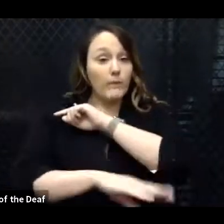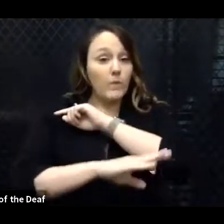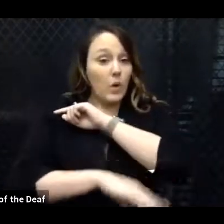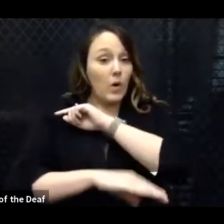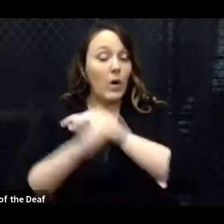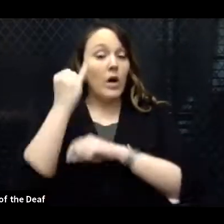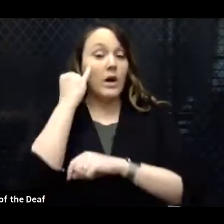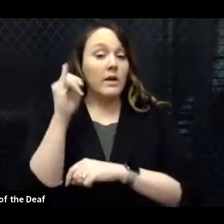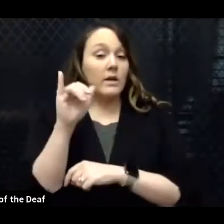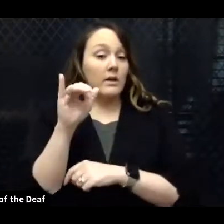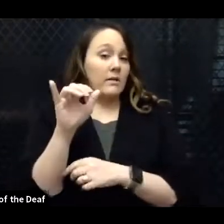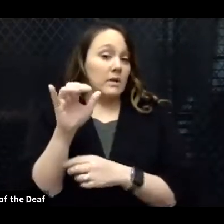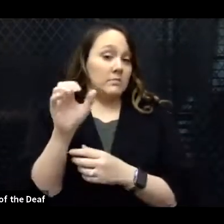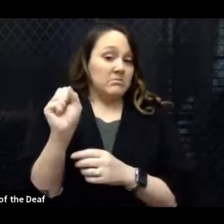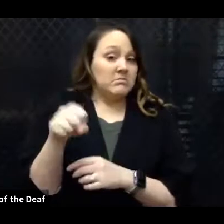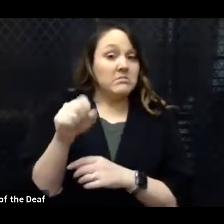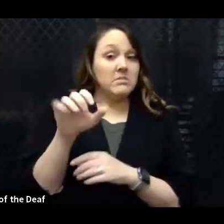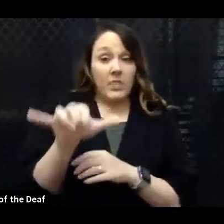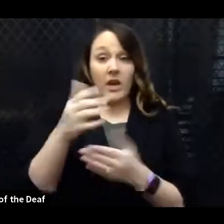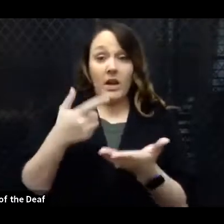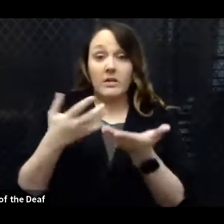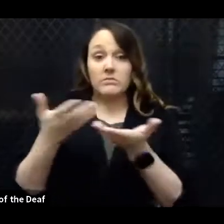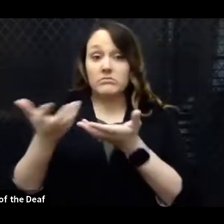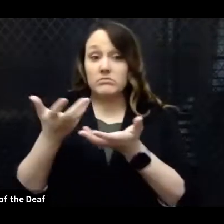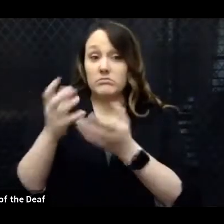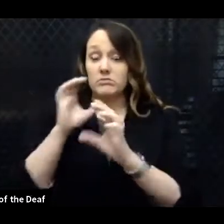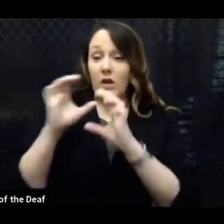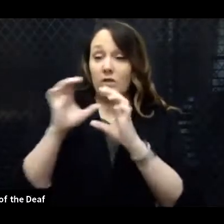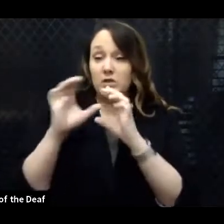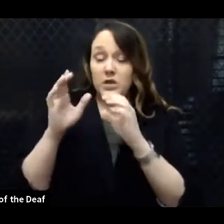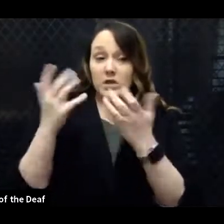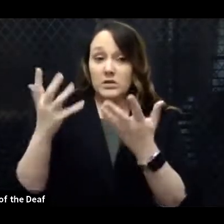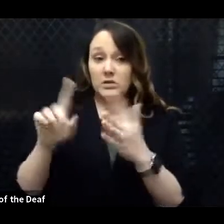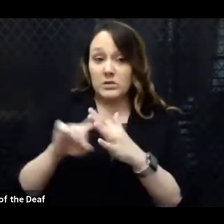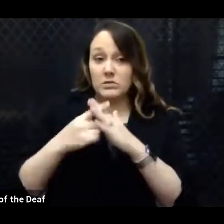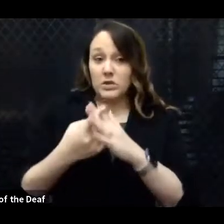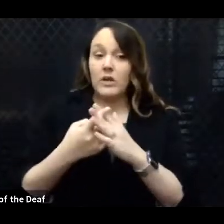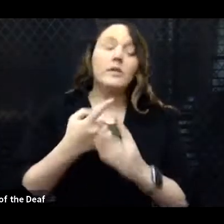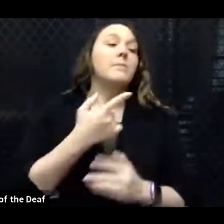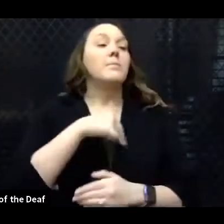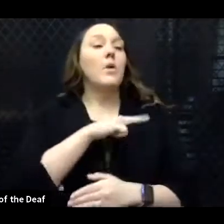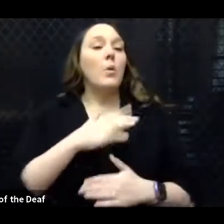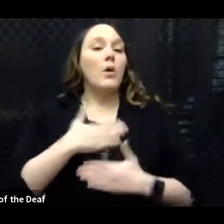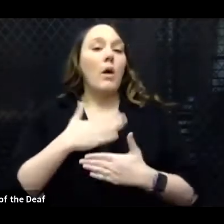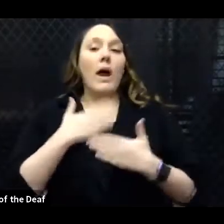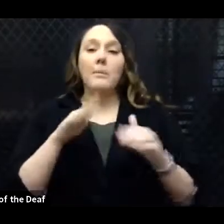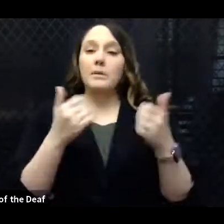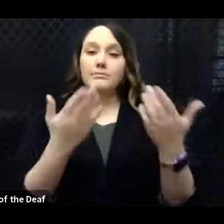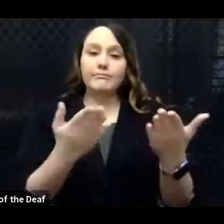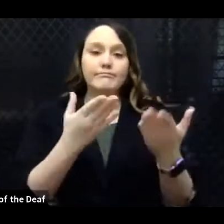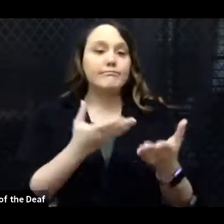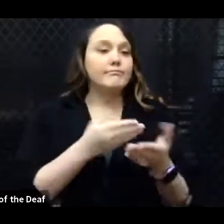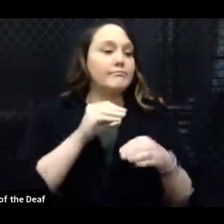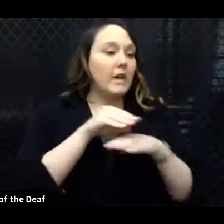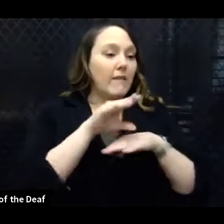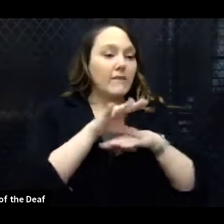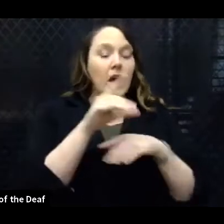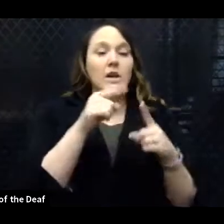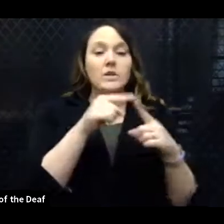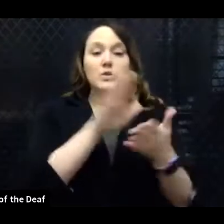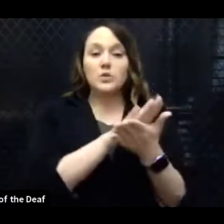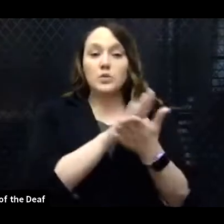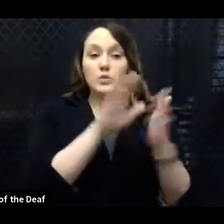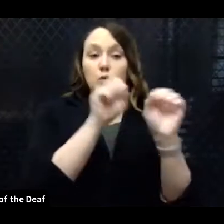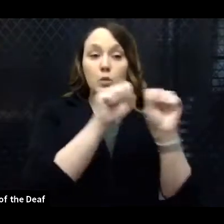those conversations started? We certainly are happy to provide consultation and advice to the school system on